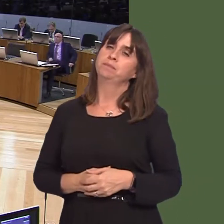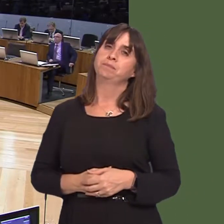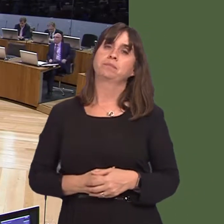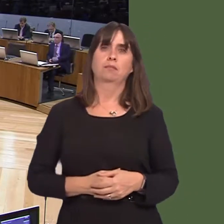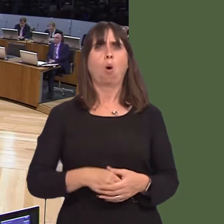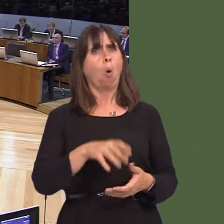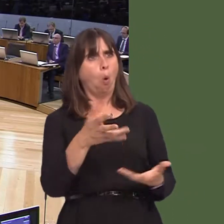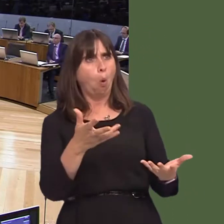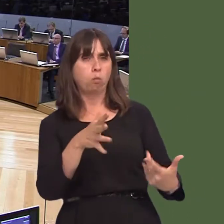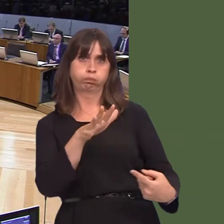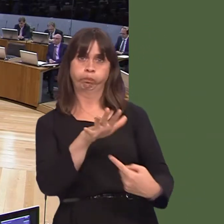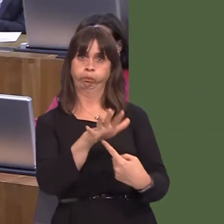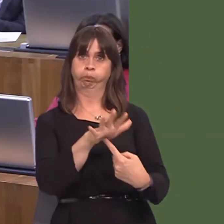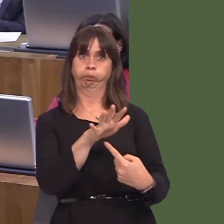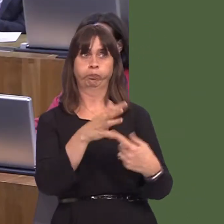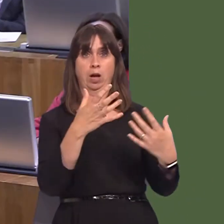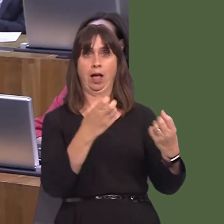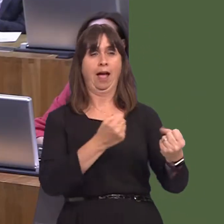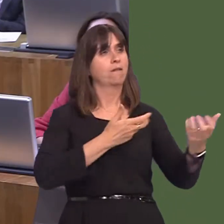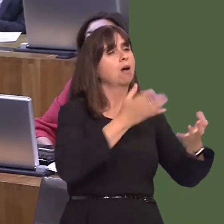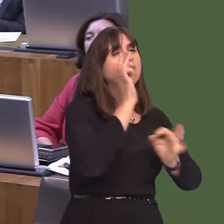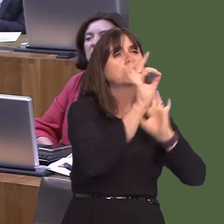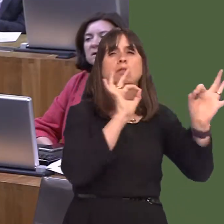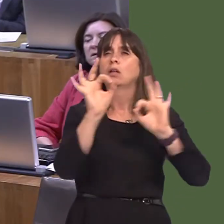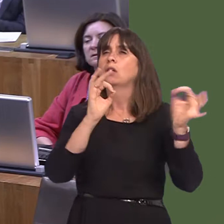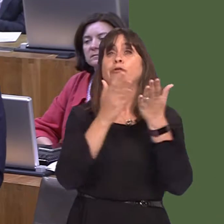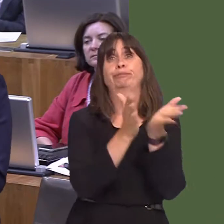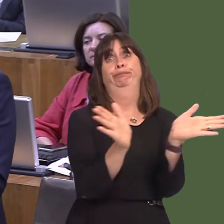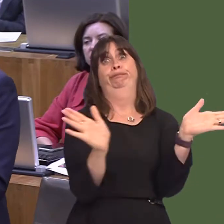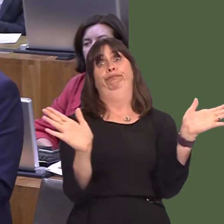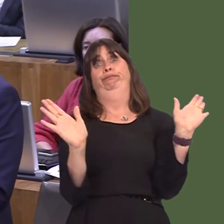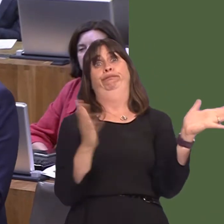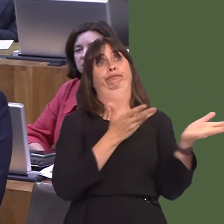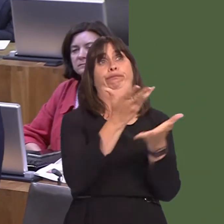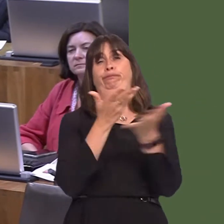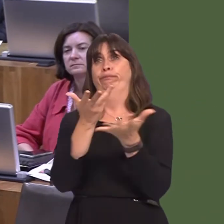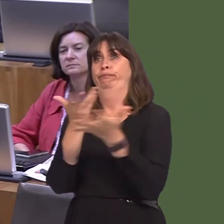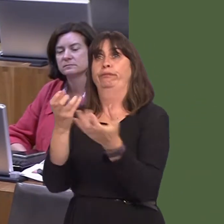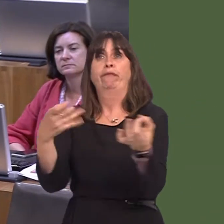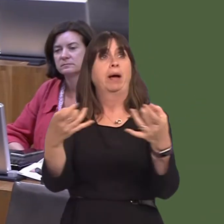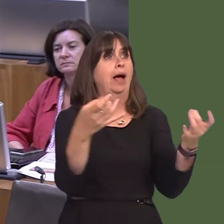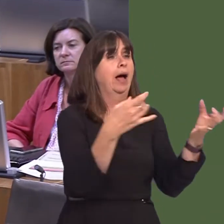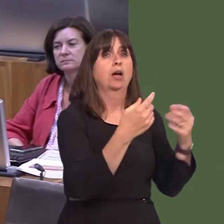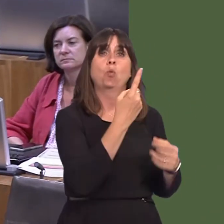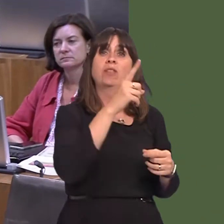Well, it's vital, of course, that there is a wide-ranging consultation that's happened up till now. Almost